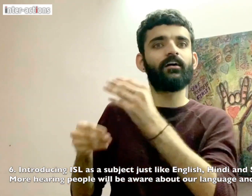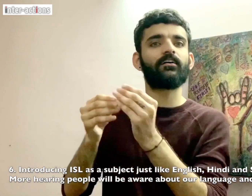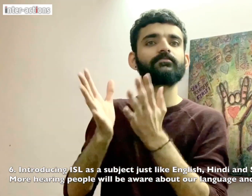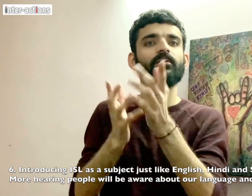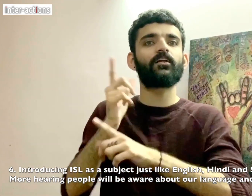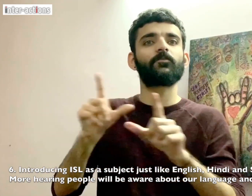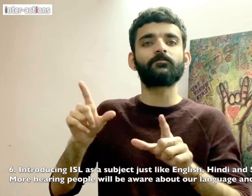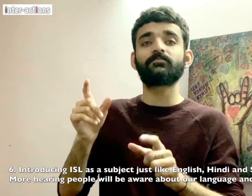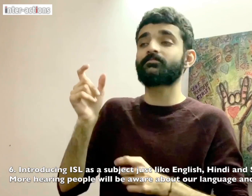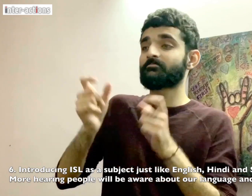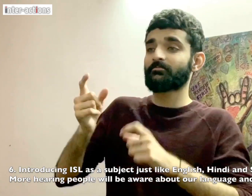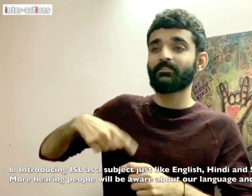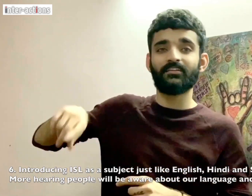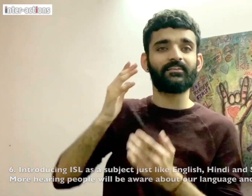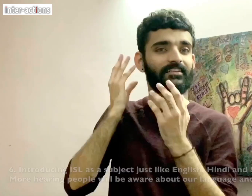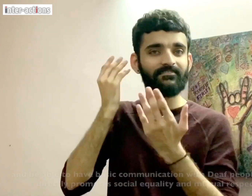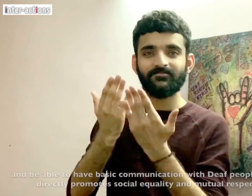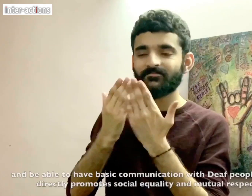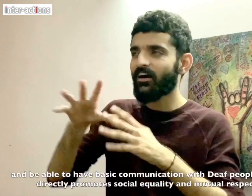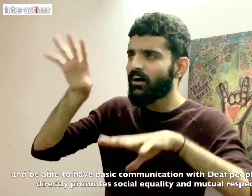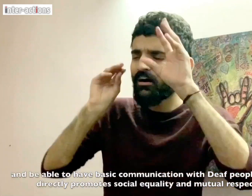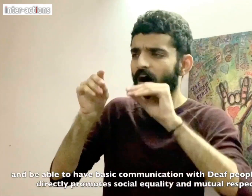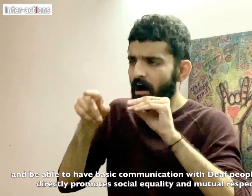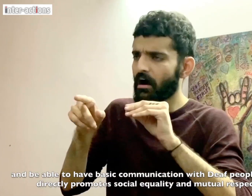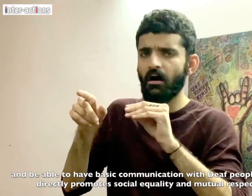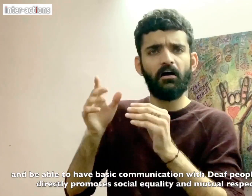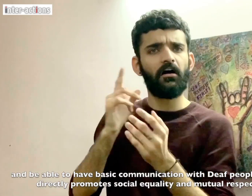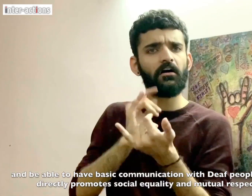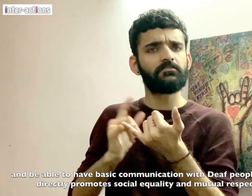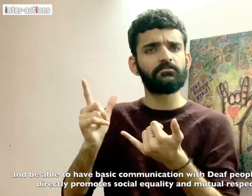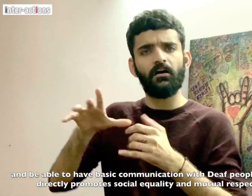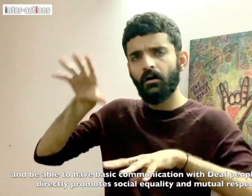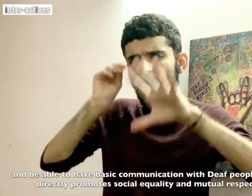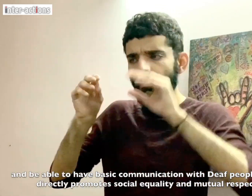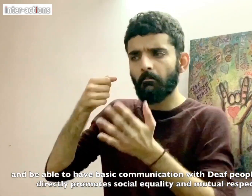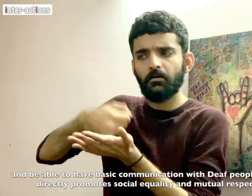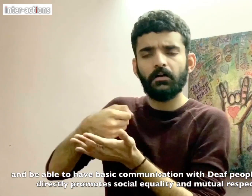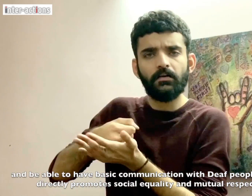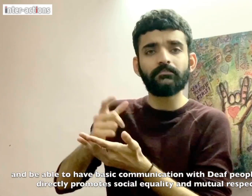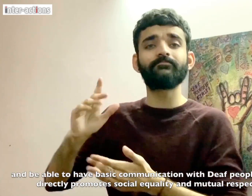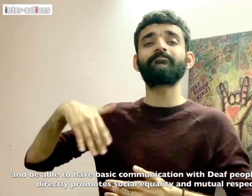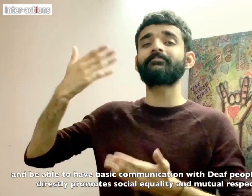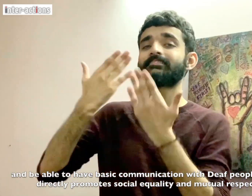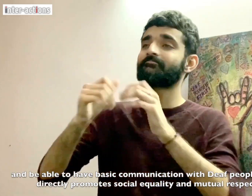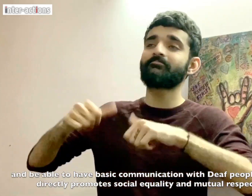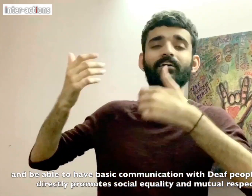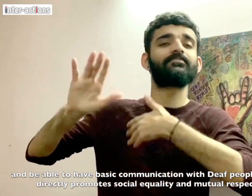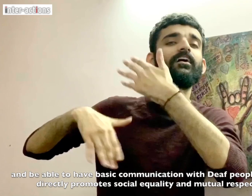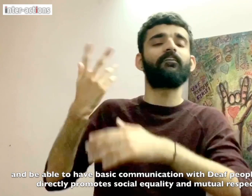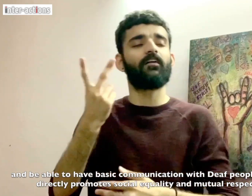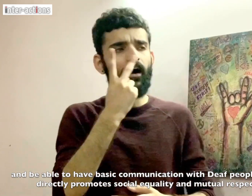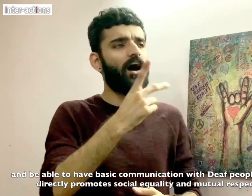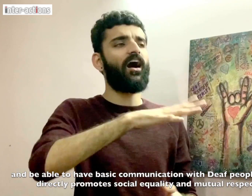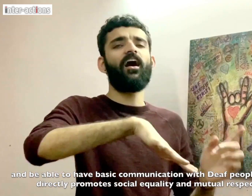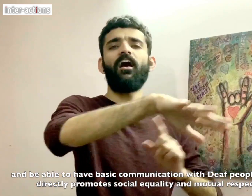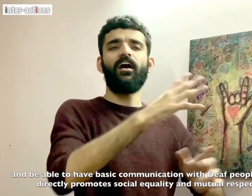language and culture and be able to have basic communication with deaf people, which directly promotes social equality and mutual respect.